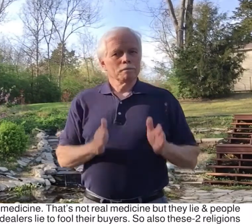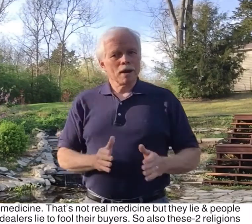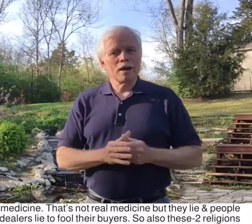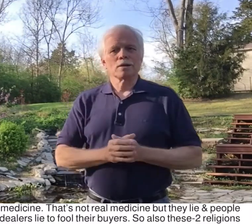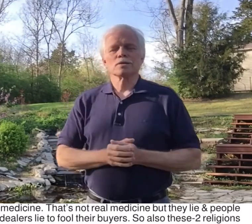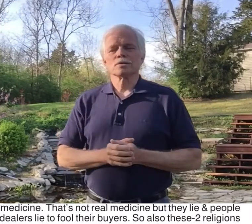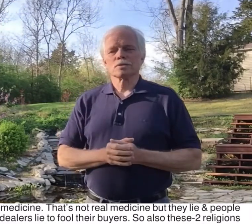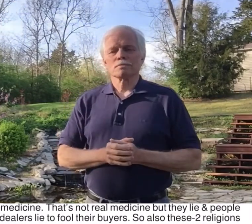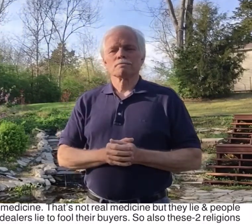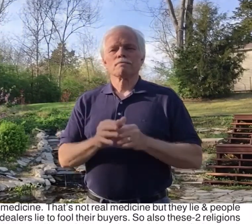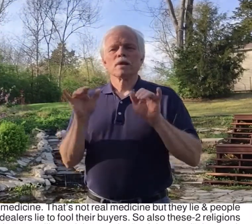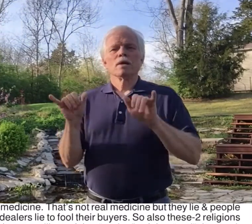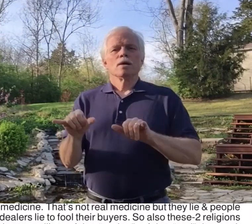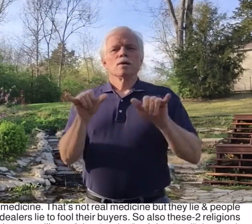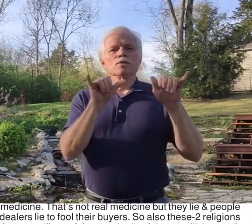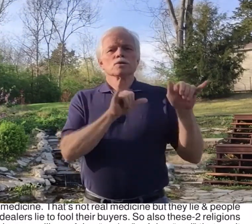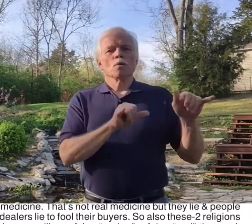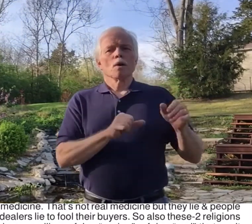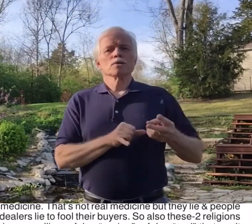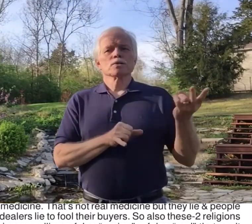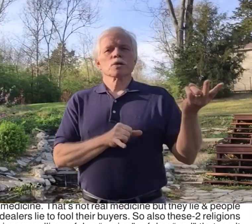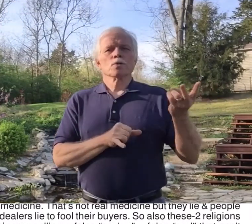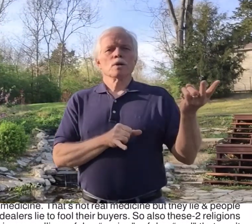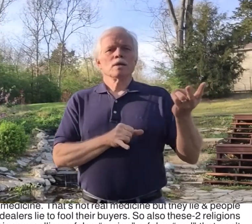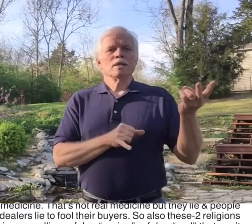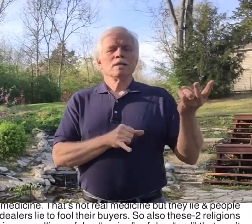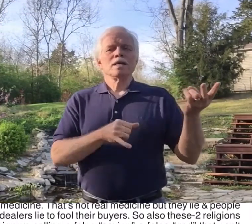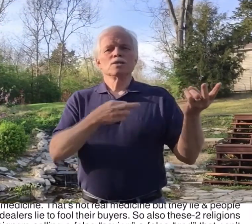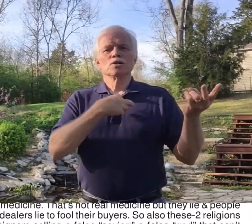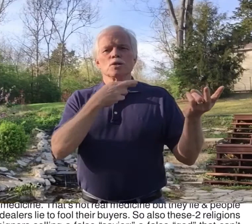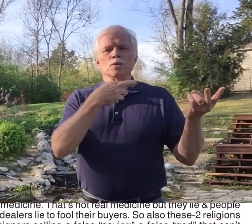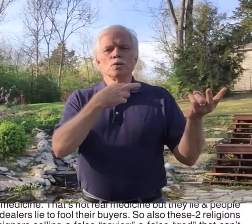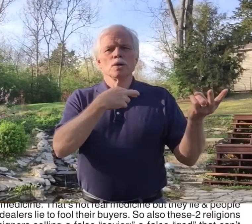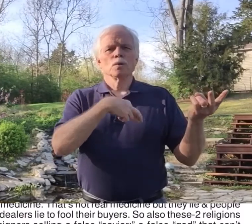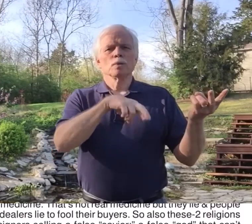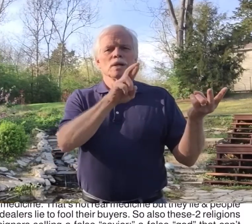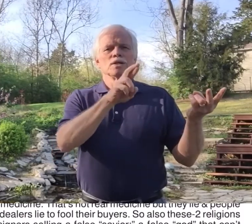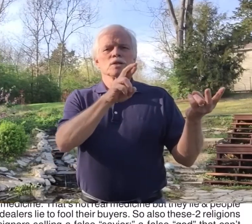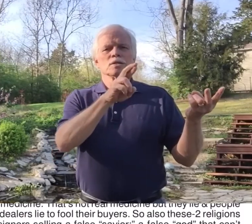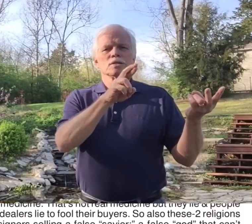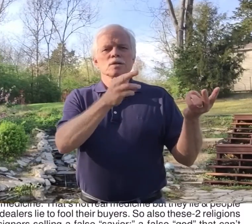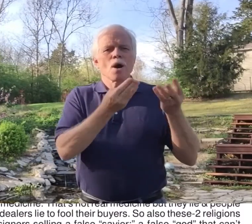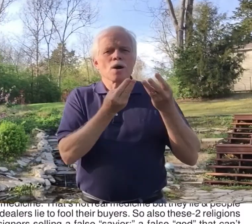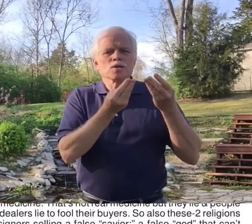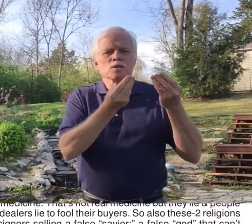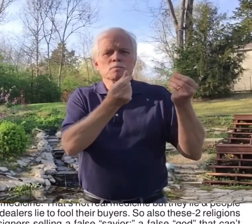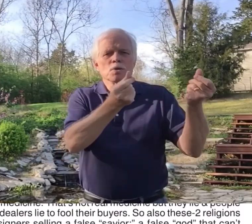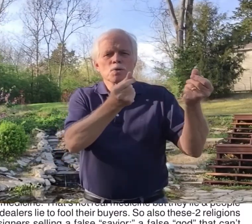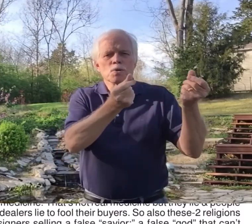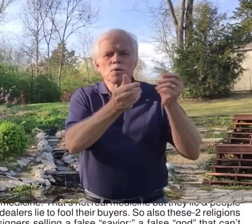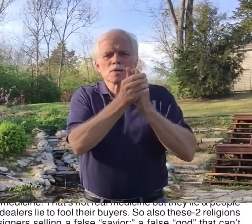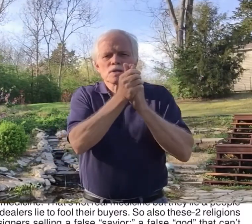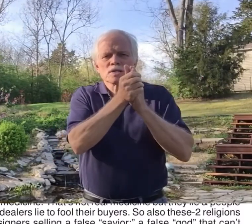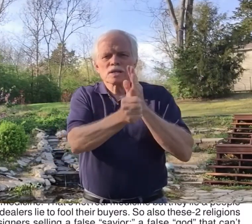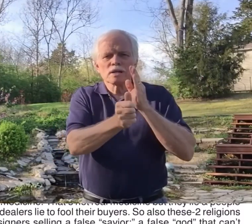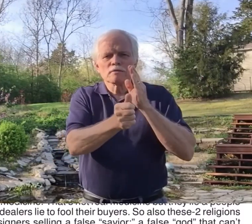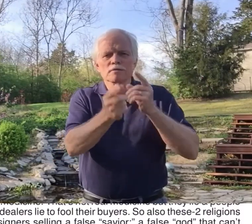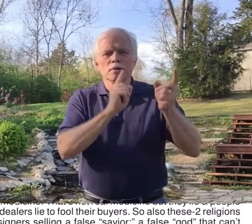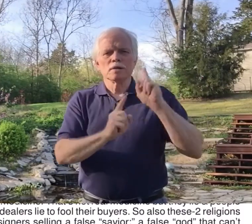So also these two religions are smooth, skillful